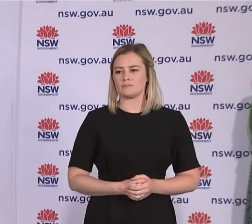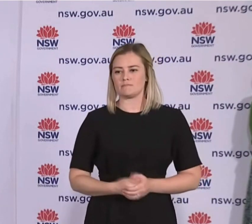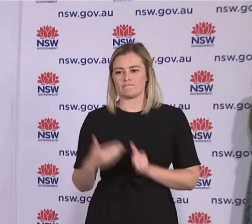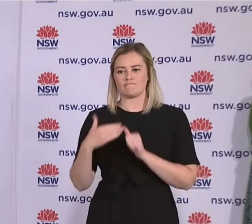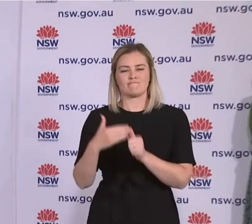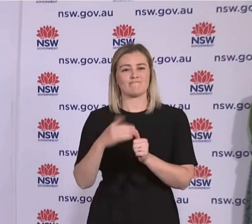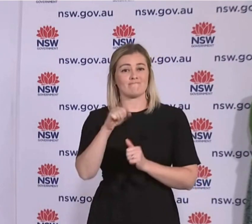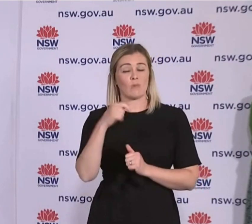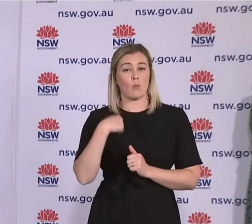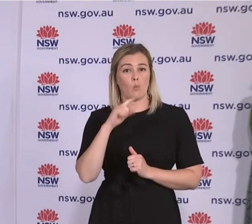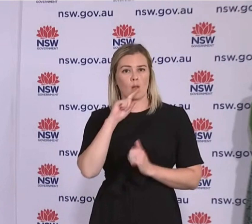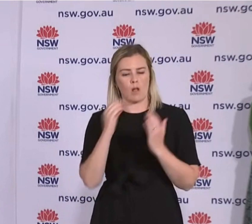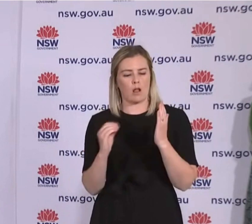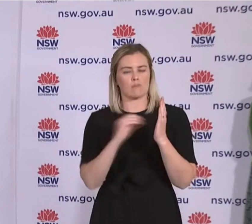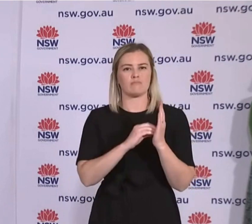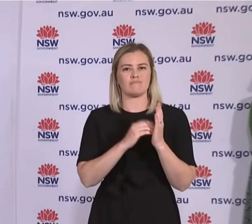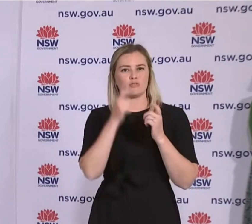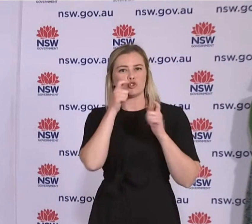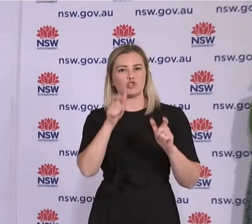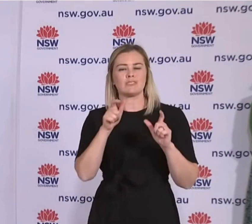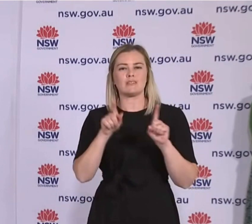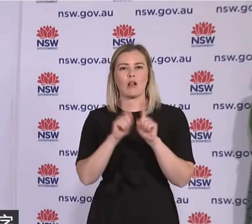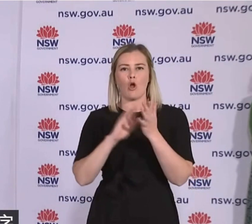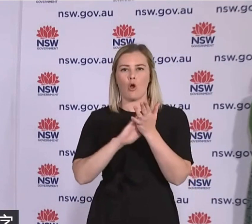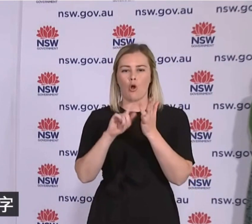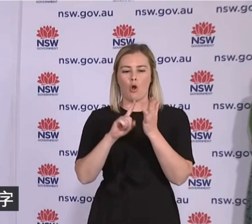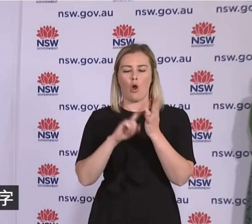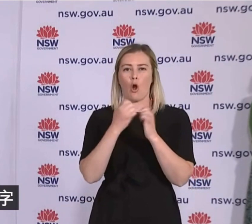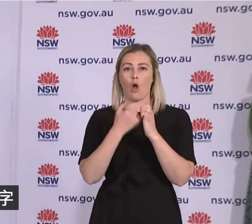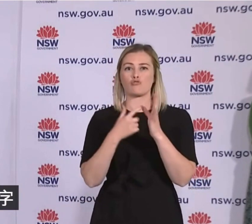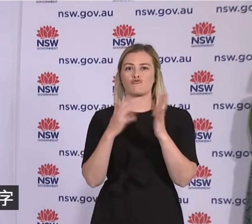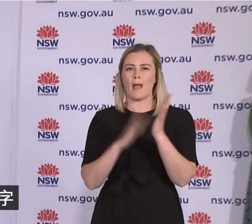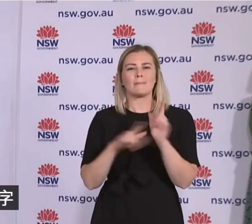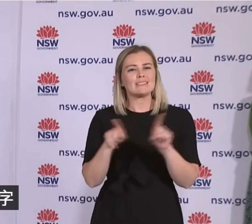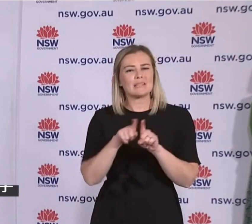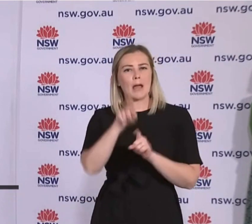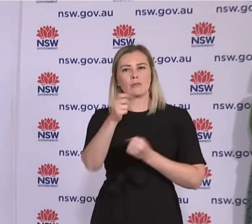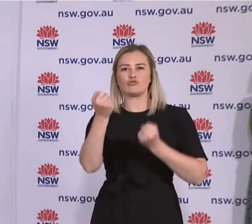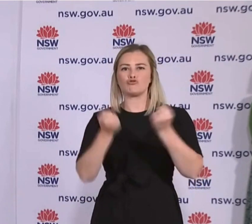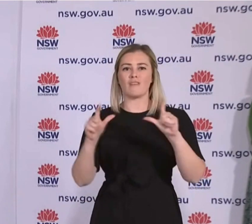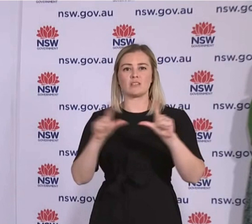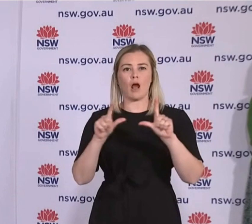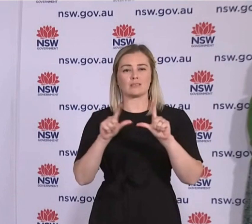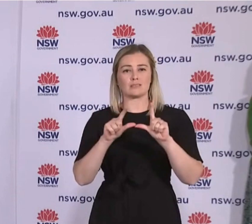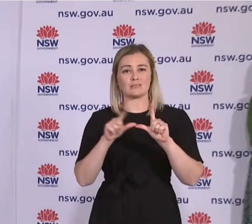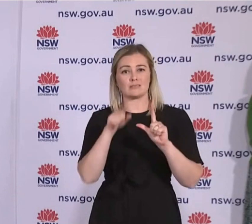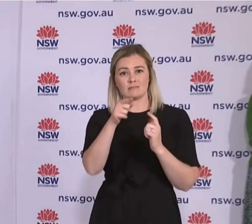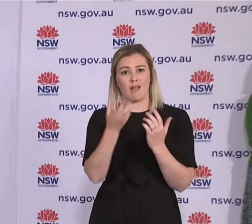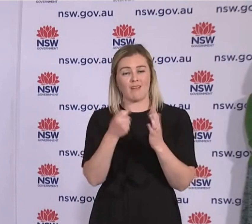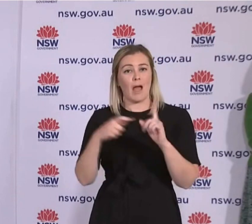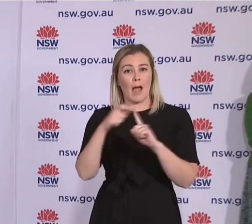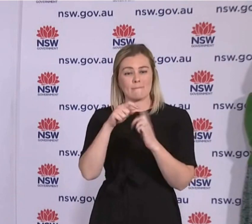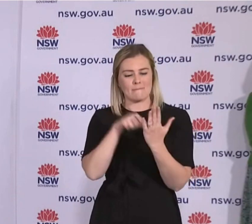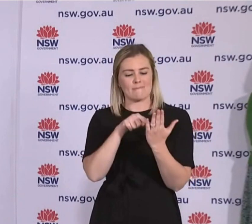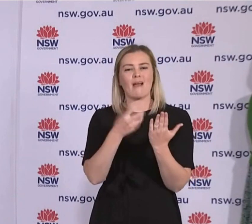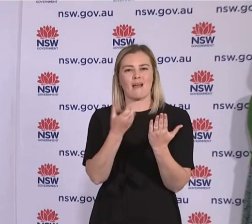of the app, and that exists on the digital driver's license. So when you move your digital driver's license around, there's a digital hologram. Another one